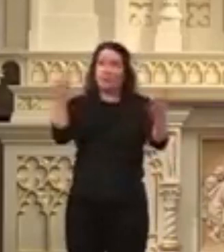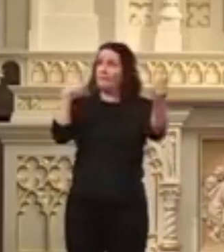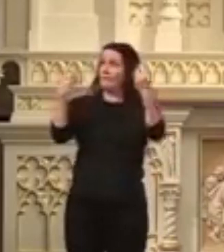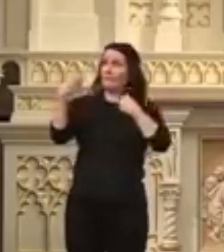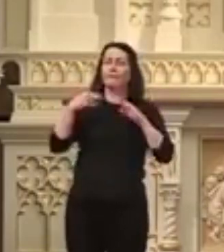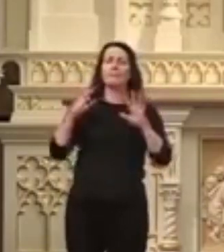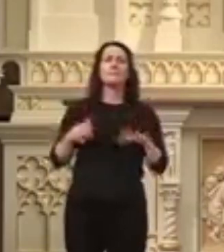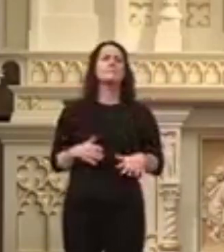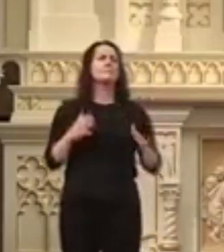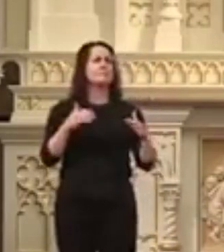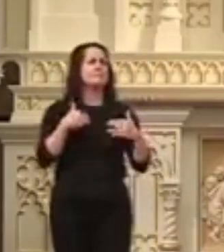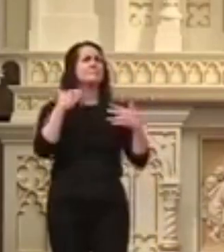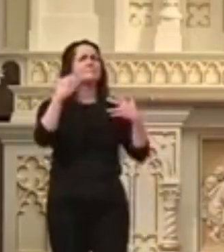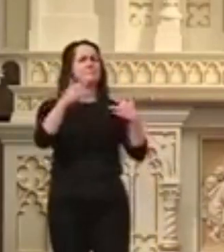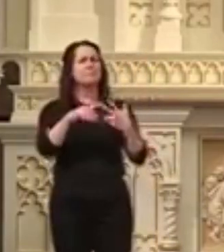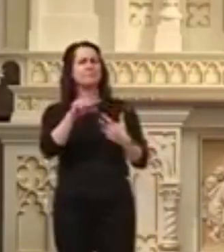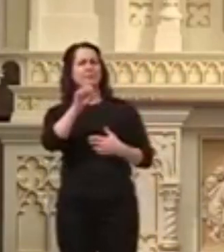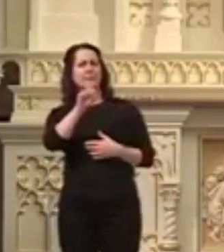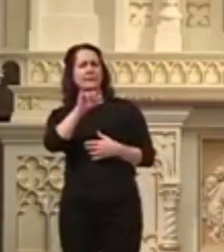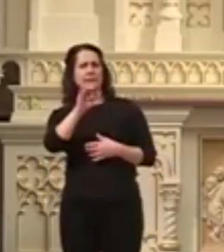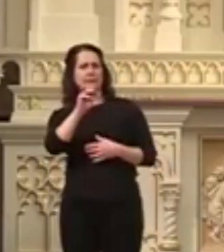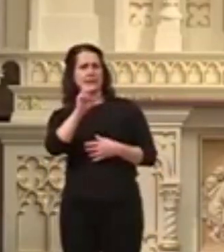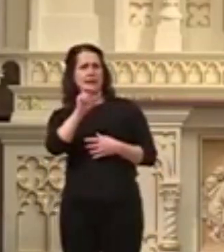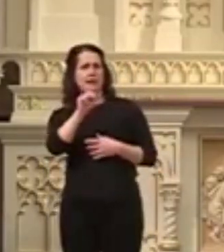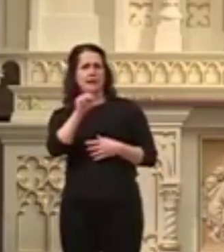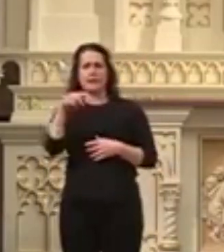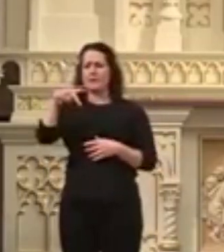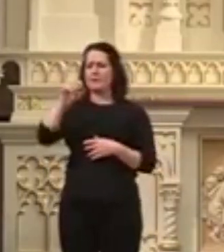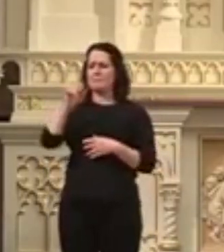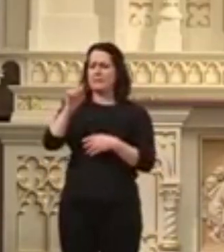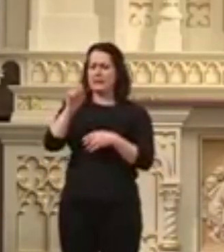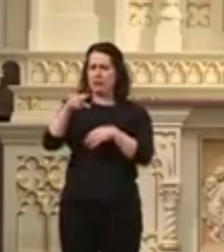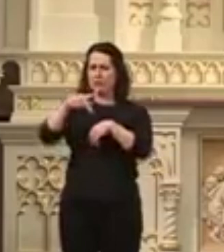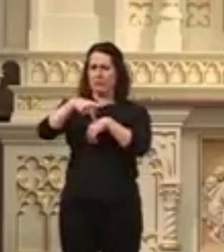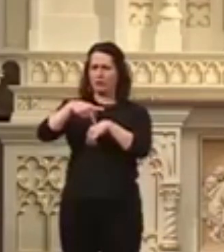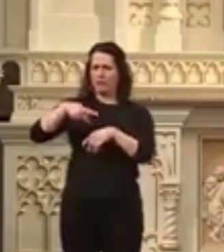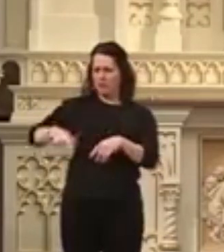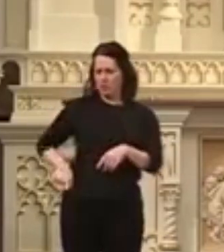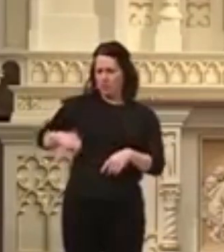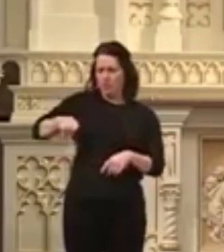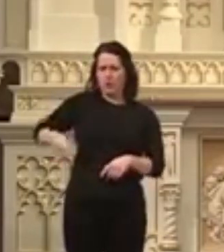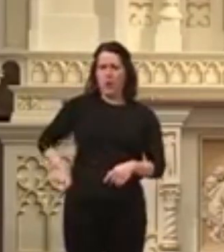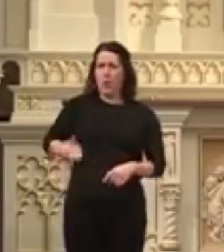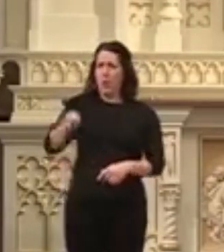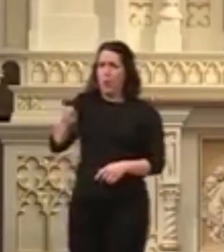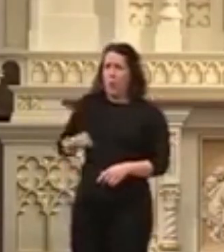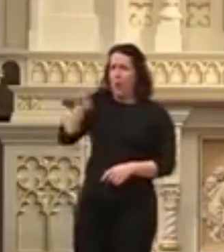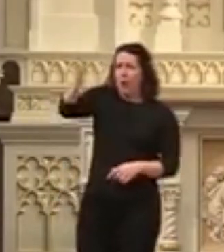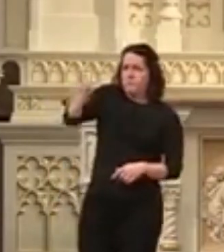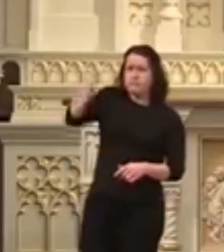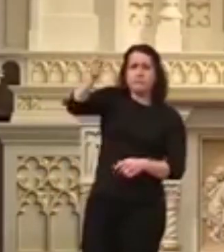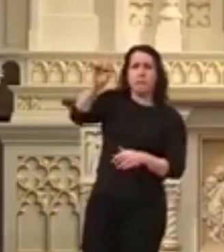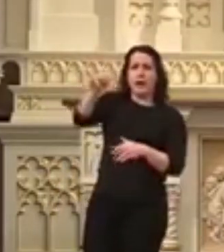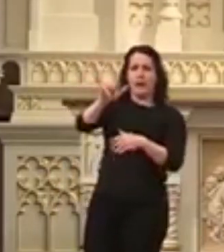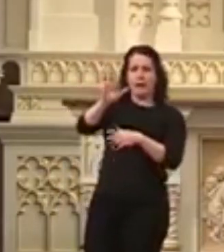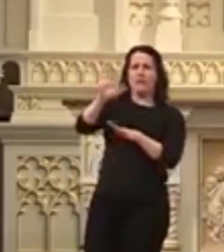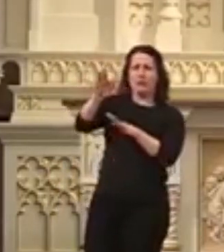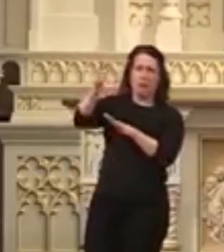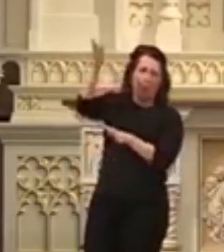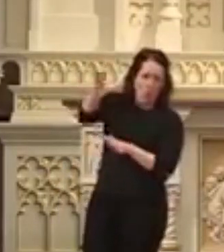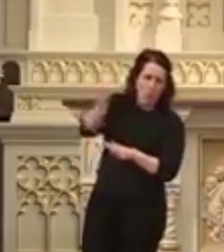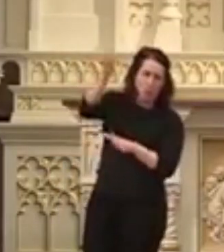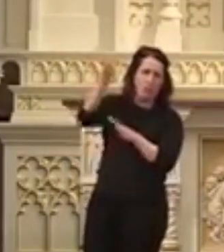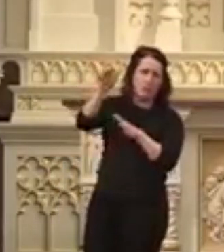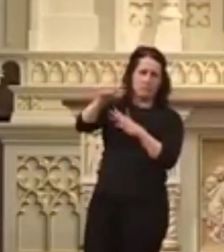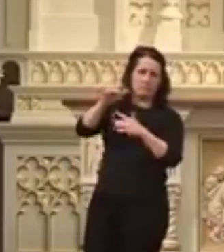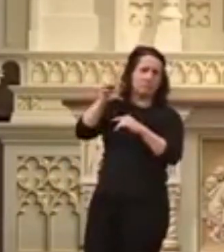Then Simon Peter, who had a sword, drew it, struck the high priest's slaves, and cut off